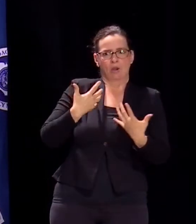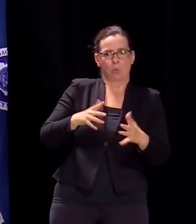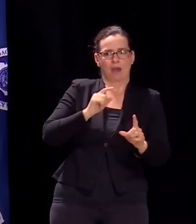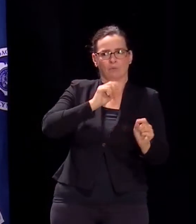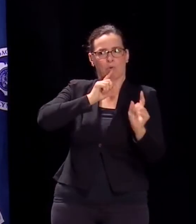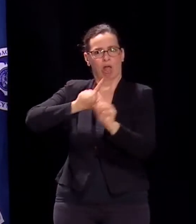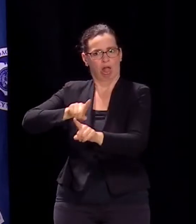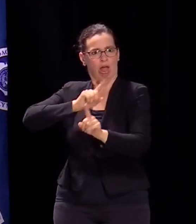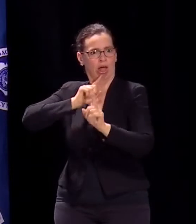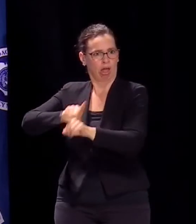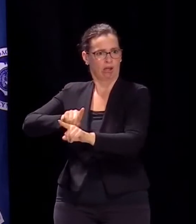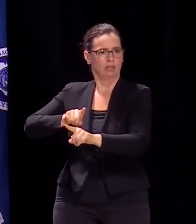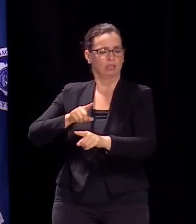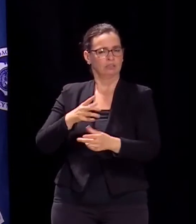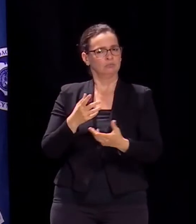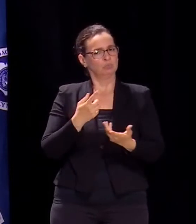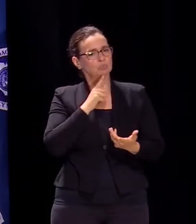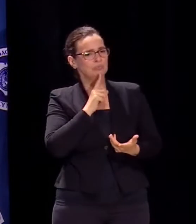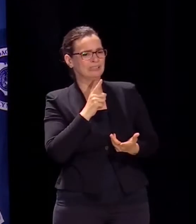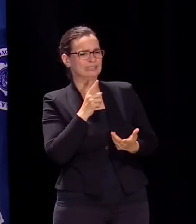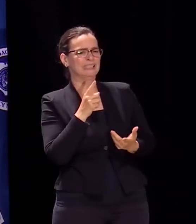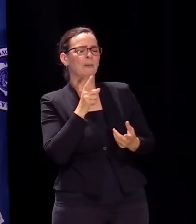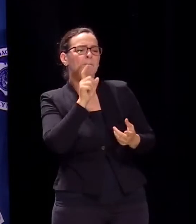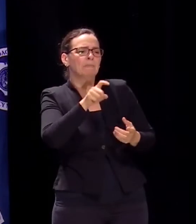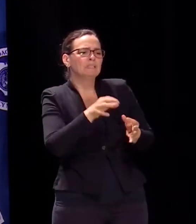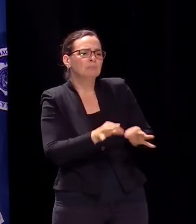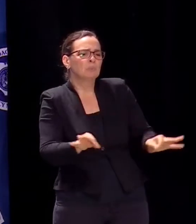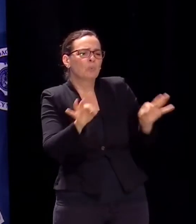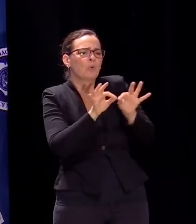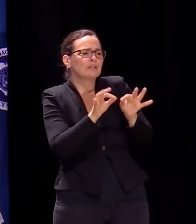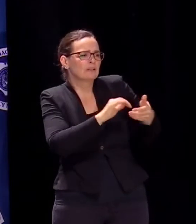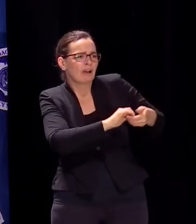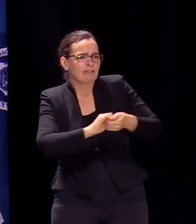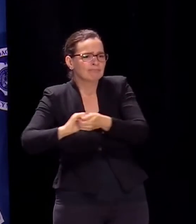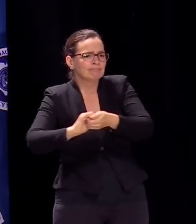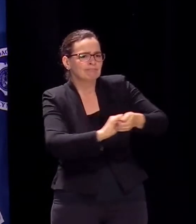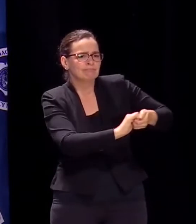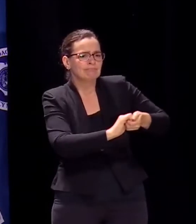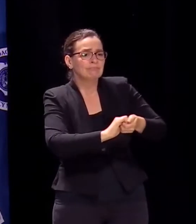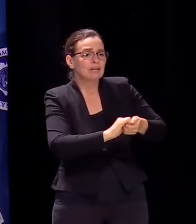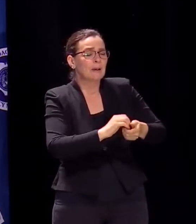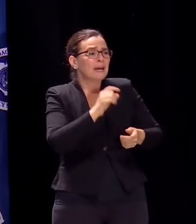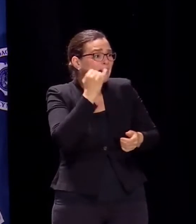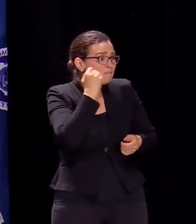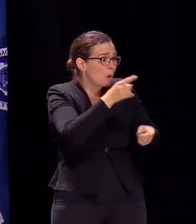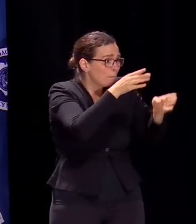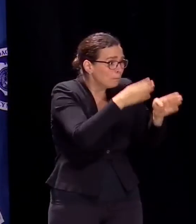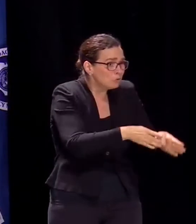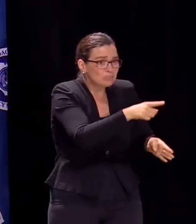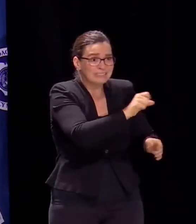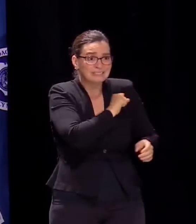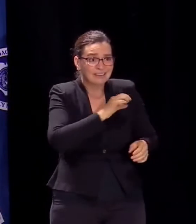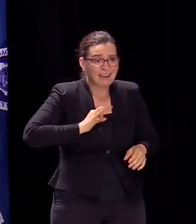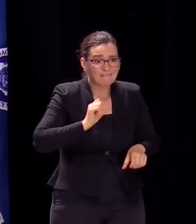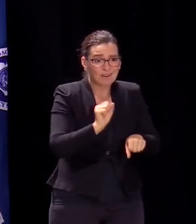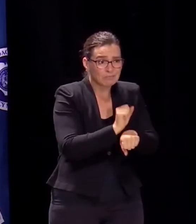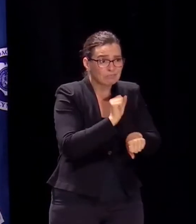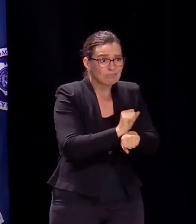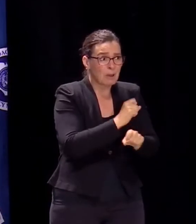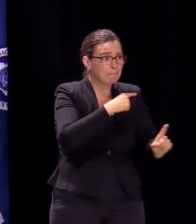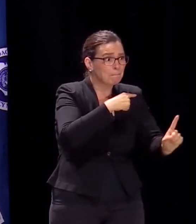the virus and then make sure it doesn't turn into a cluster, or if it does turn into a cluster, box that in, do everything we need to do, and then move on to the